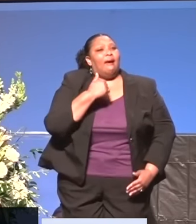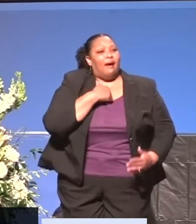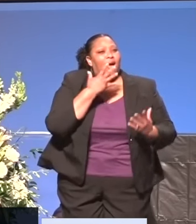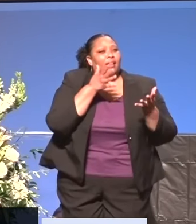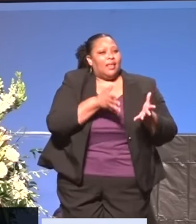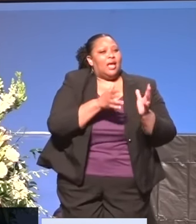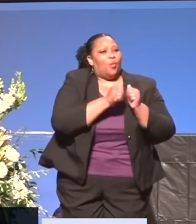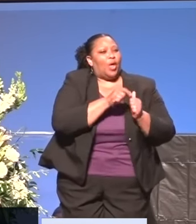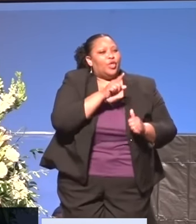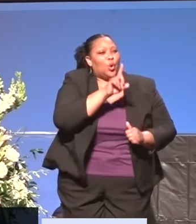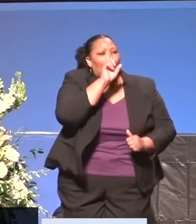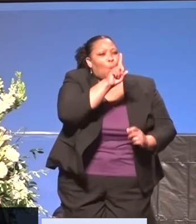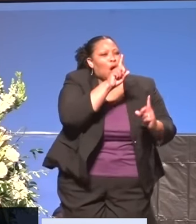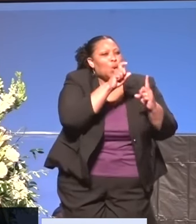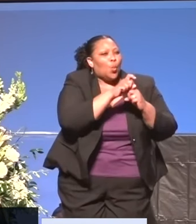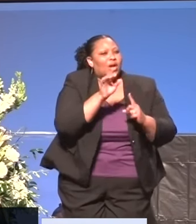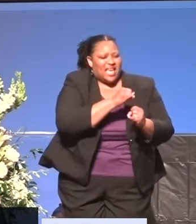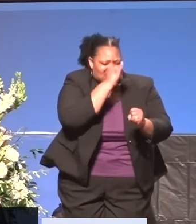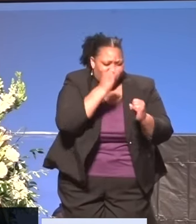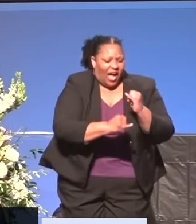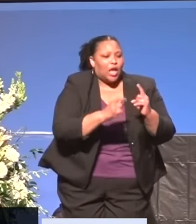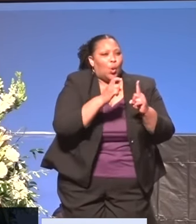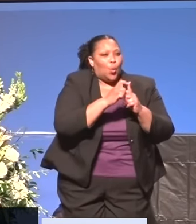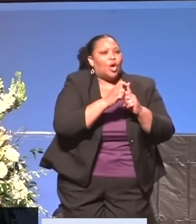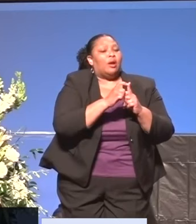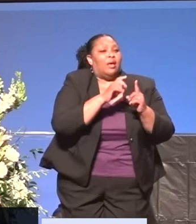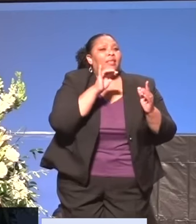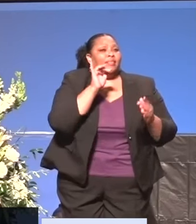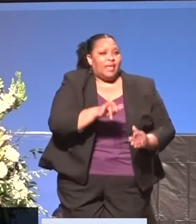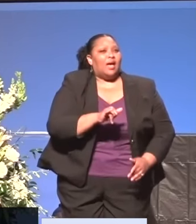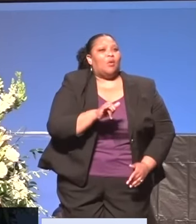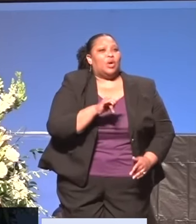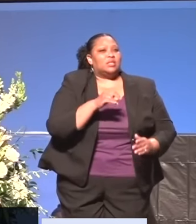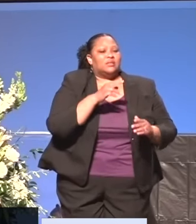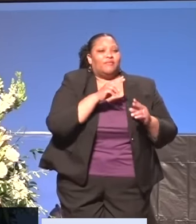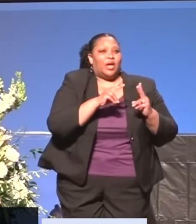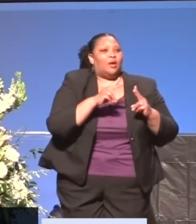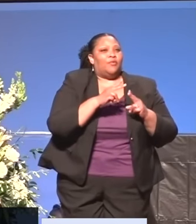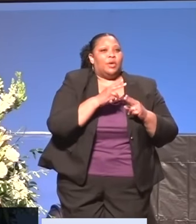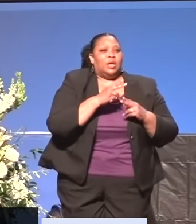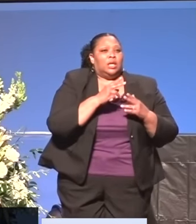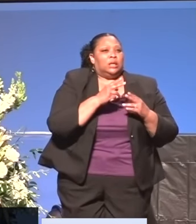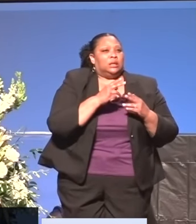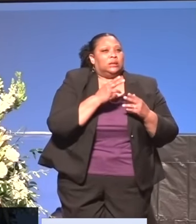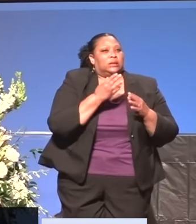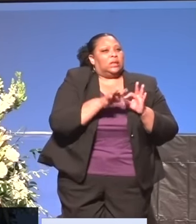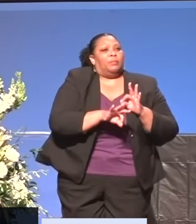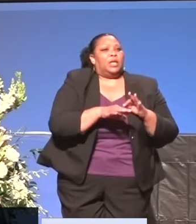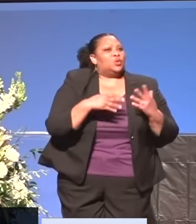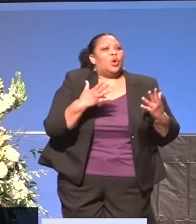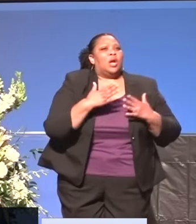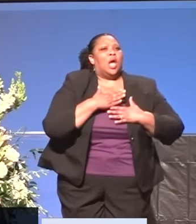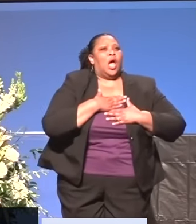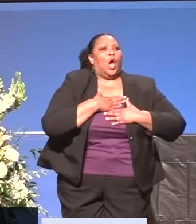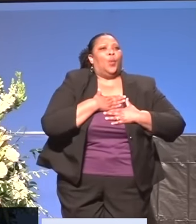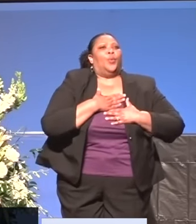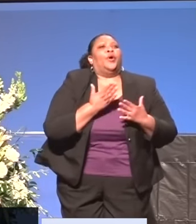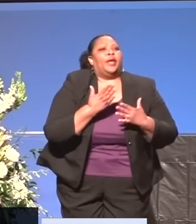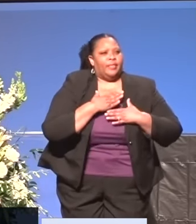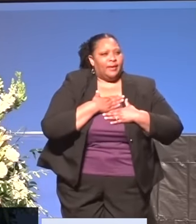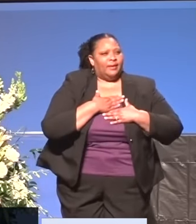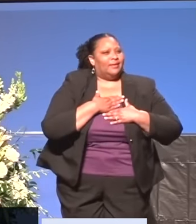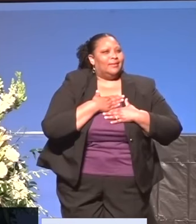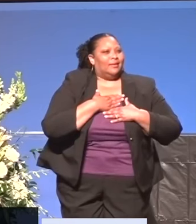leave with you one word, his final word, which was breathe. And breathe is not passive. No sir, no